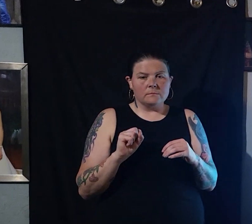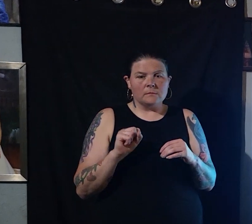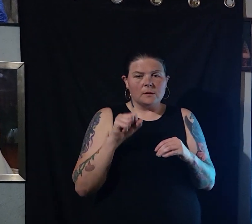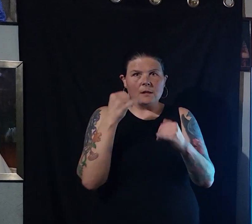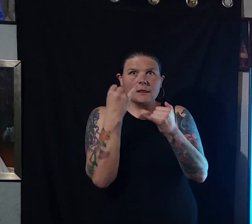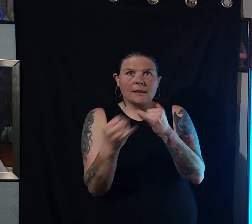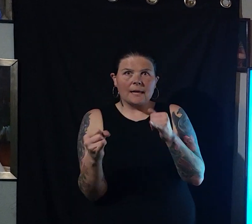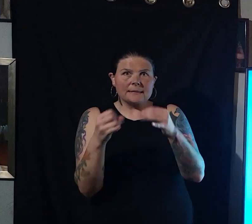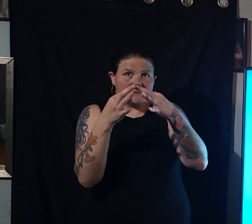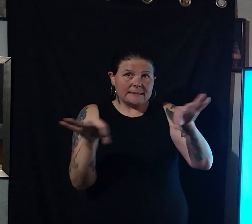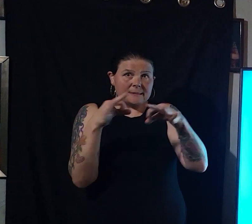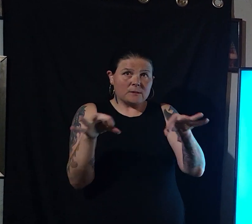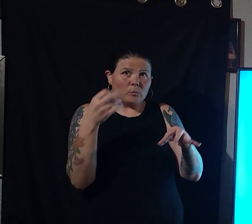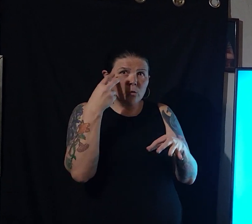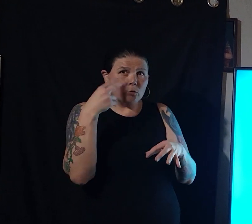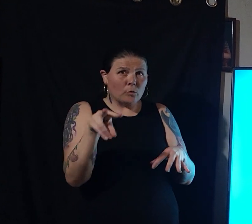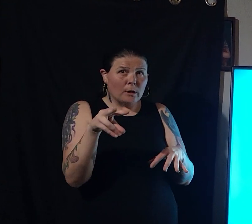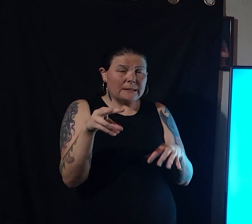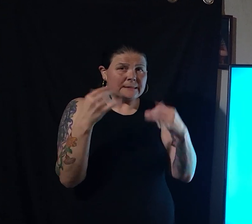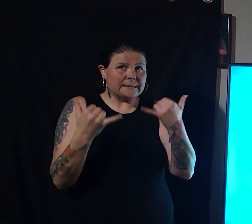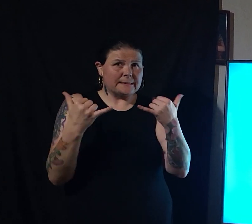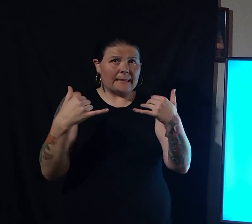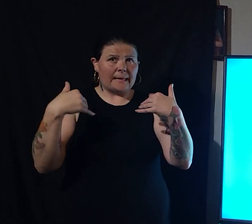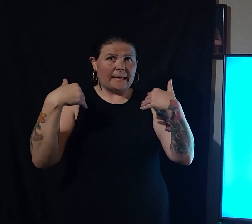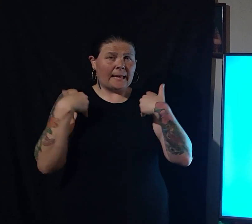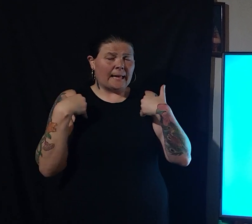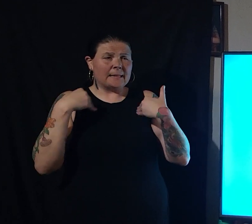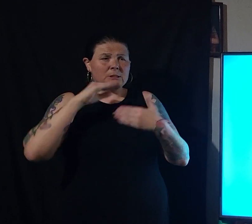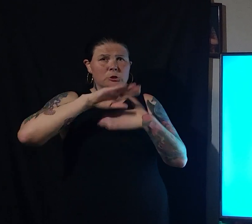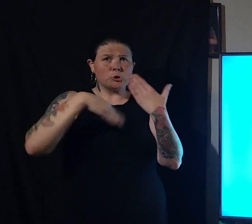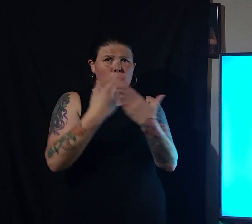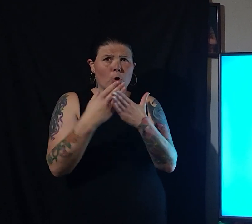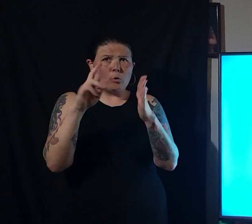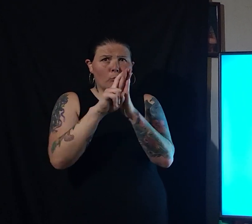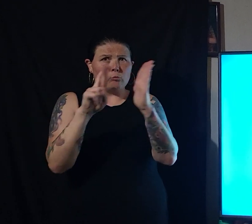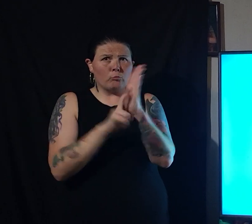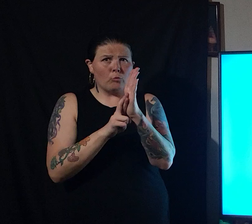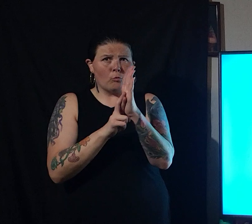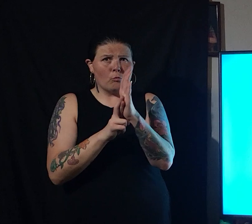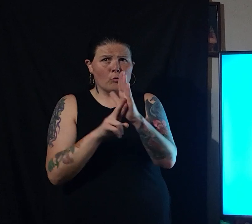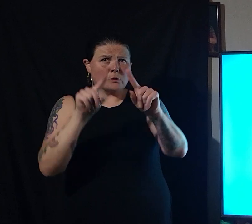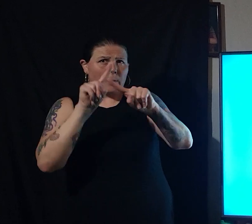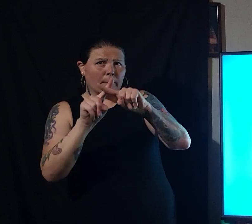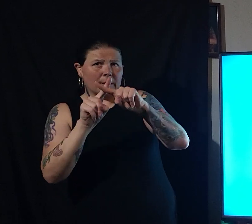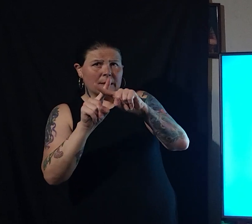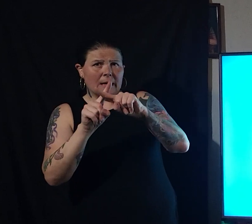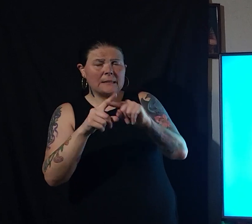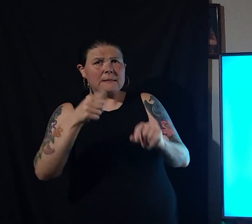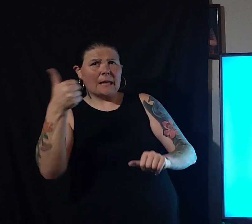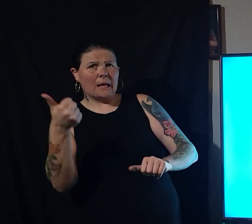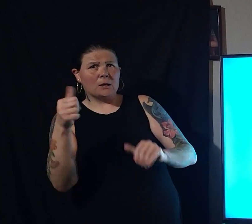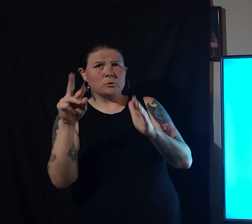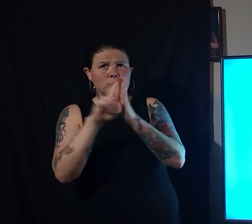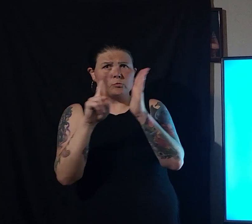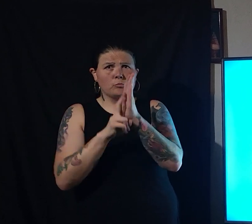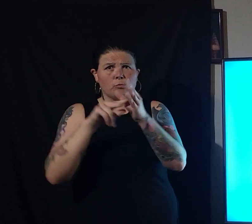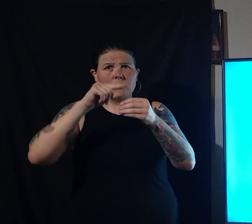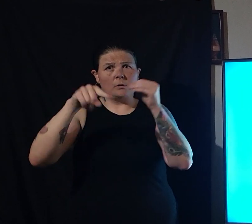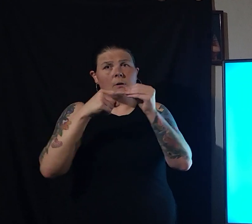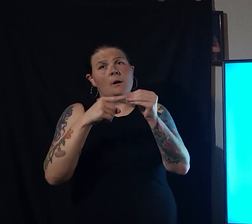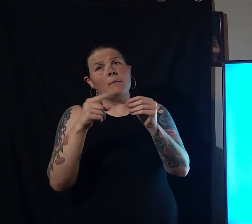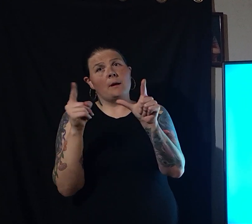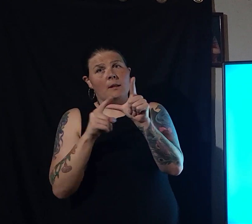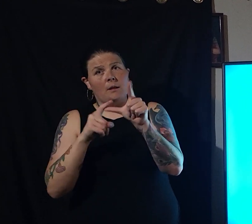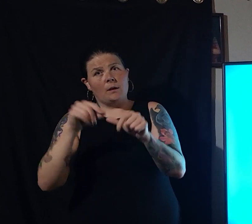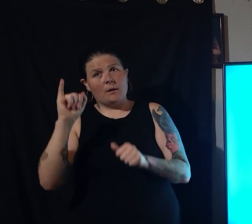This last sentence we're looking at today has all of the rules plus the bonus rule about the letter